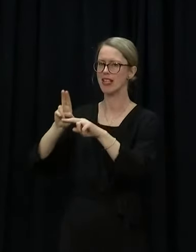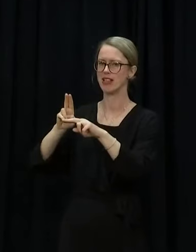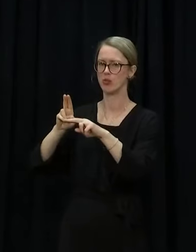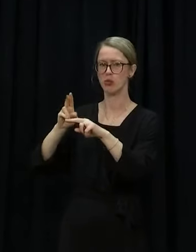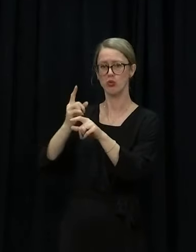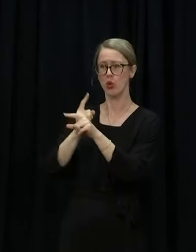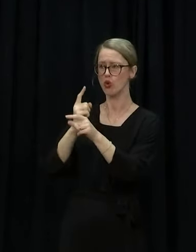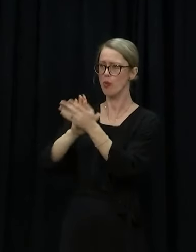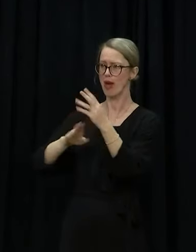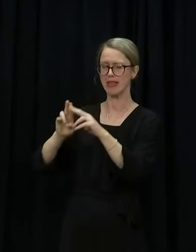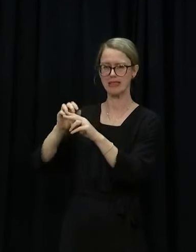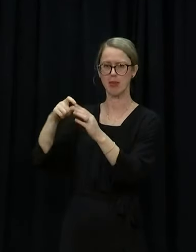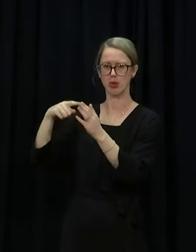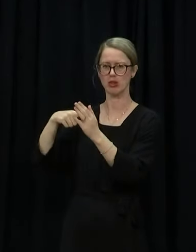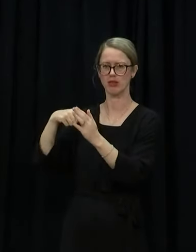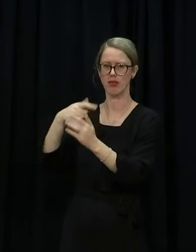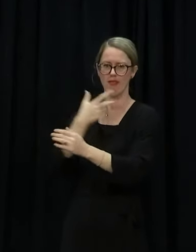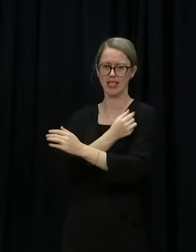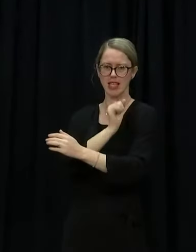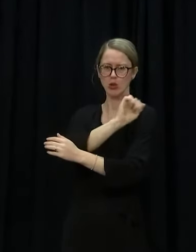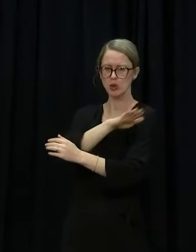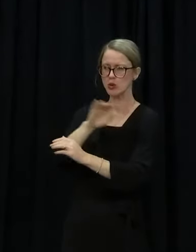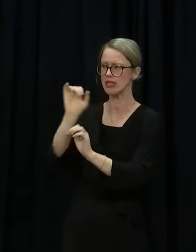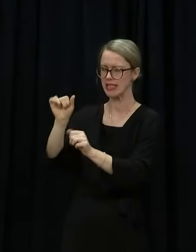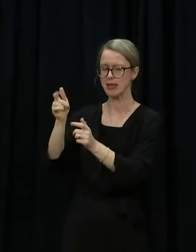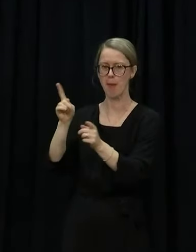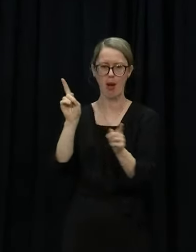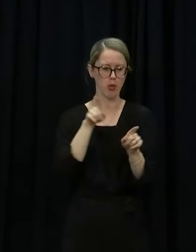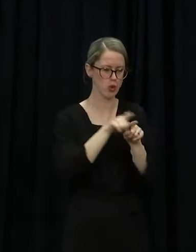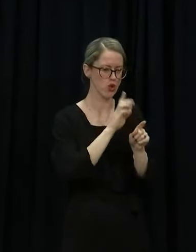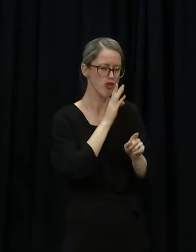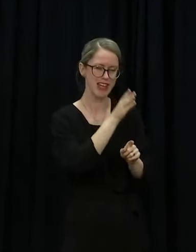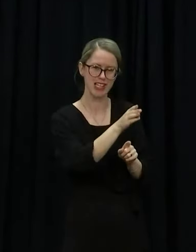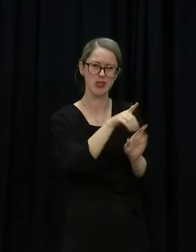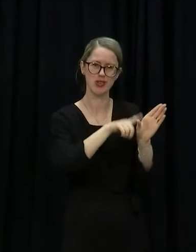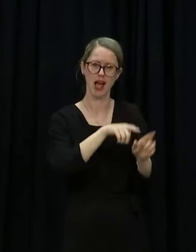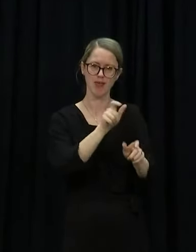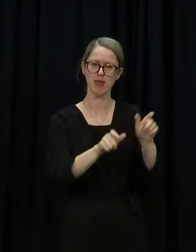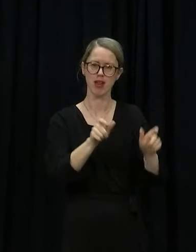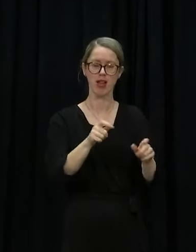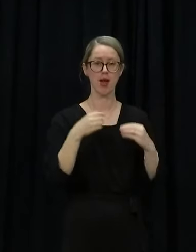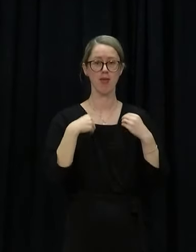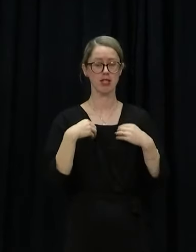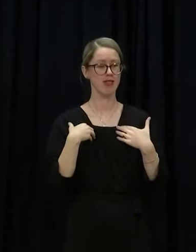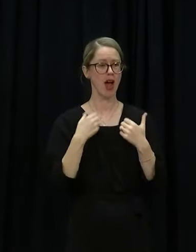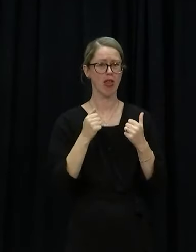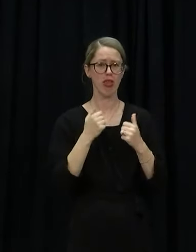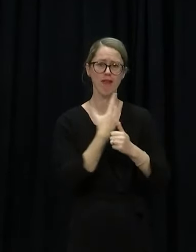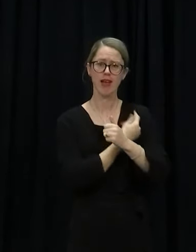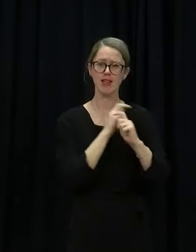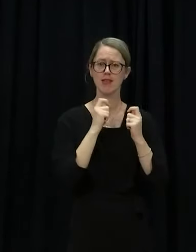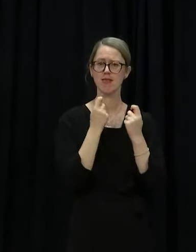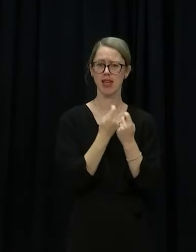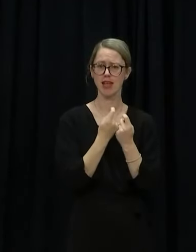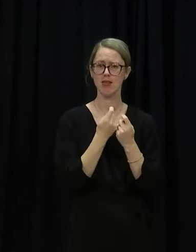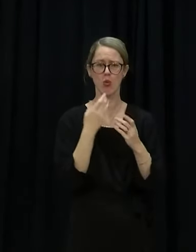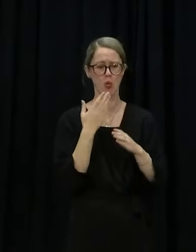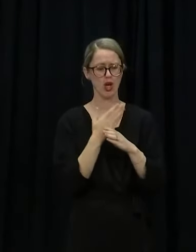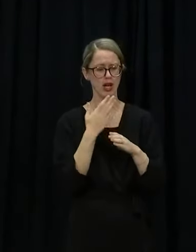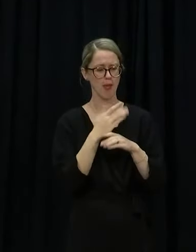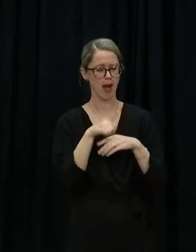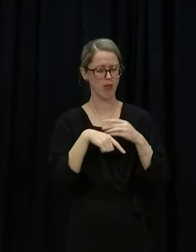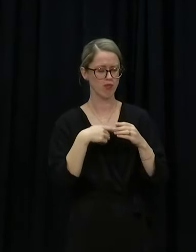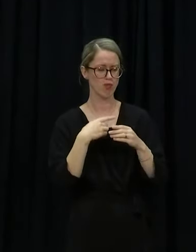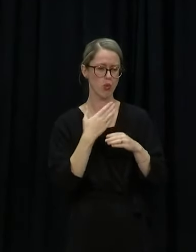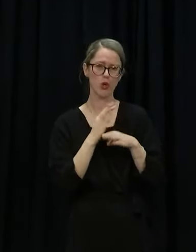of vaccinations, but we are talking to our young people as well. And so the Ministry of Health and our vaccination teams have been working on answering